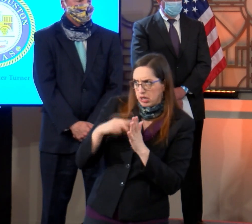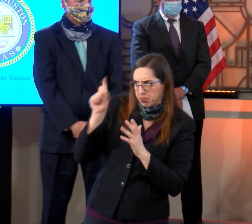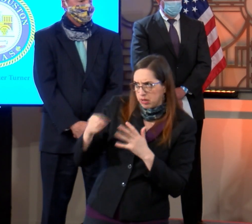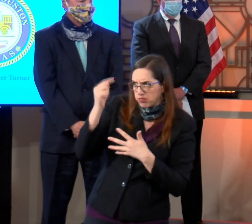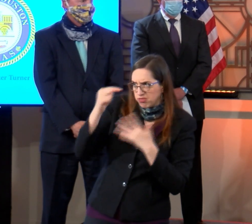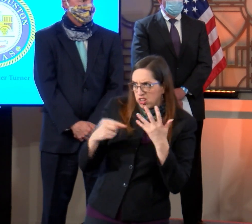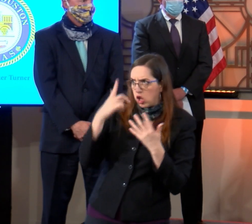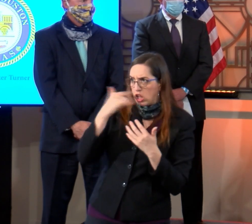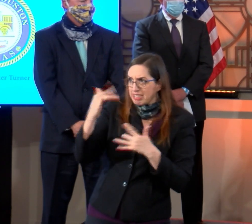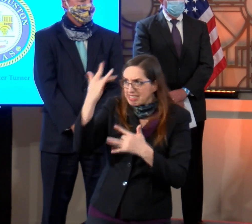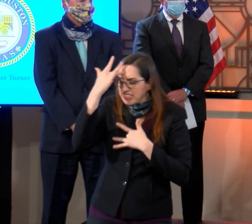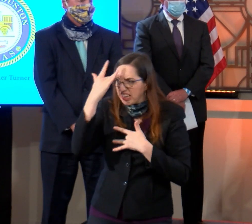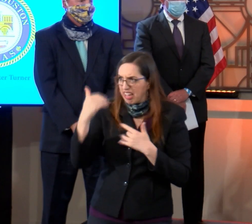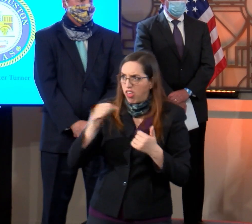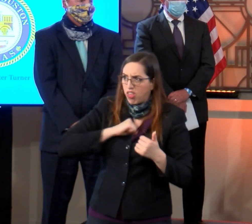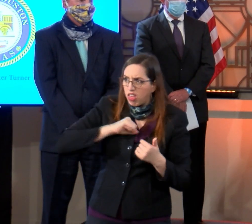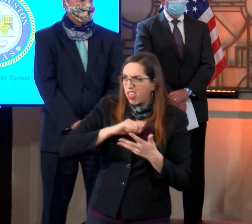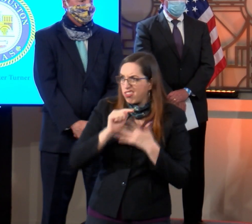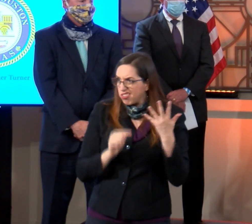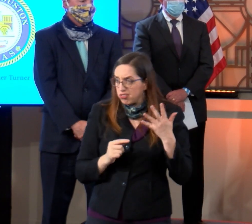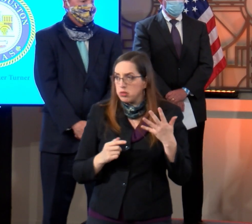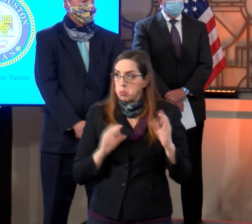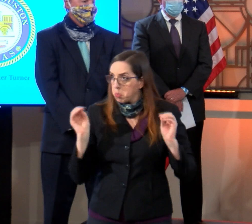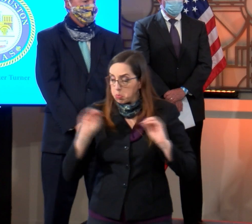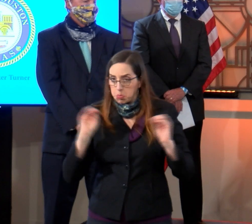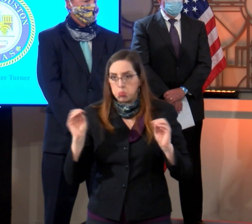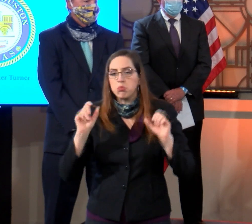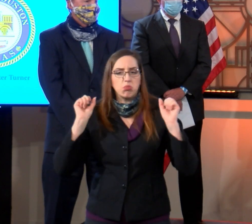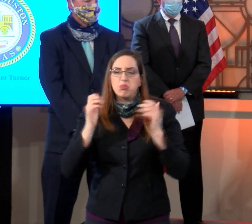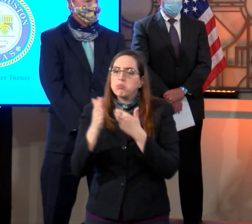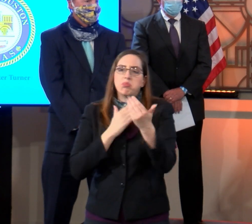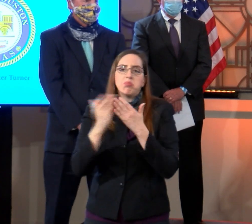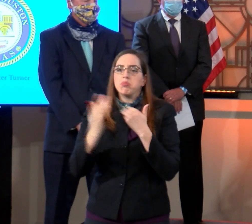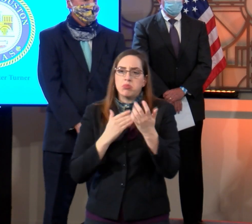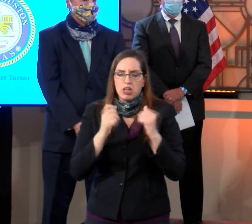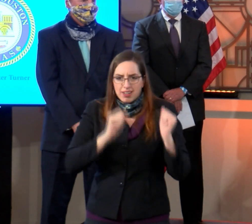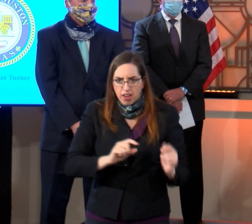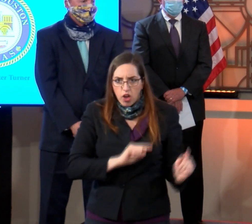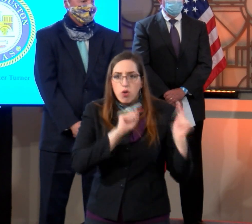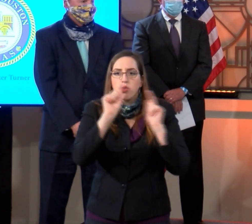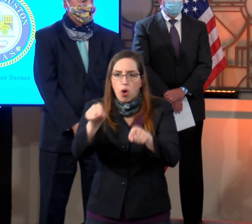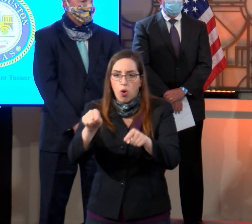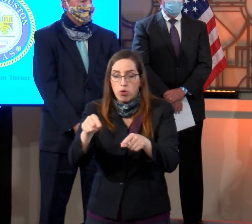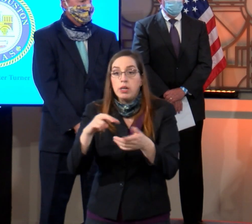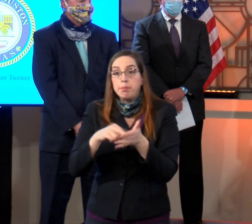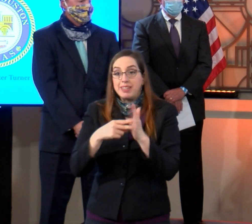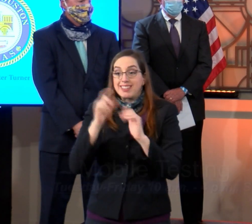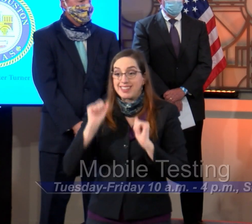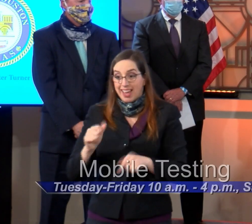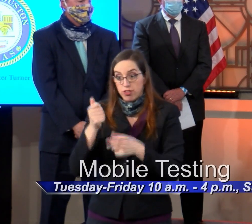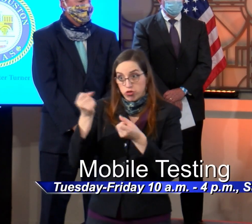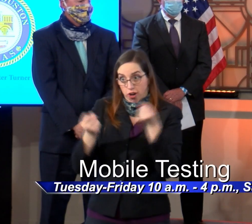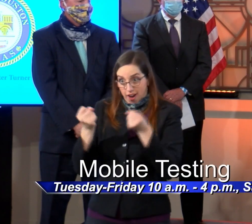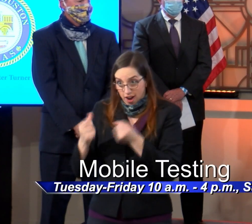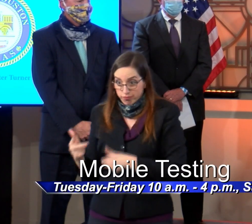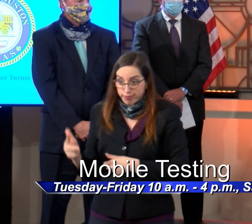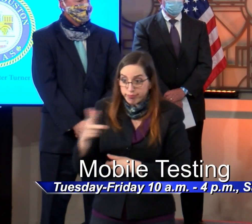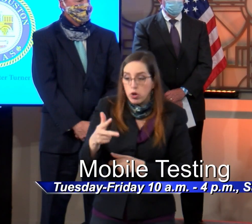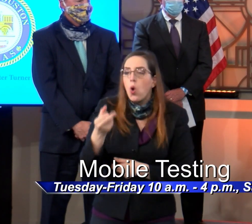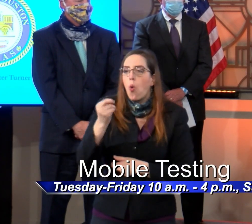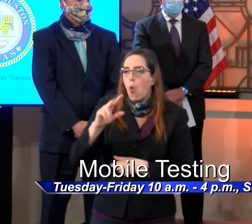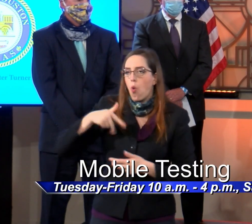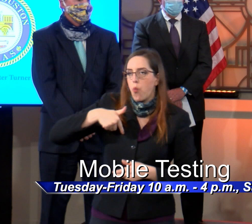has a daily capacity of 100 tests and is available as a drive-through or walk-up option.